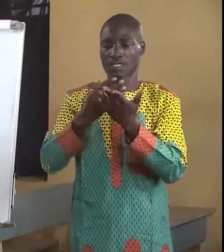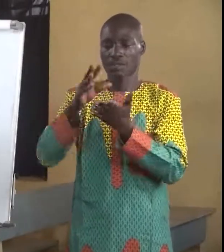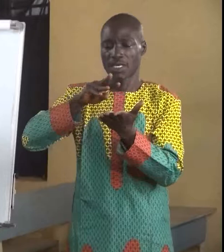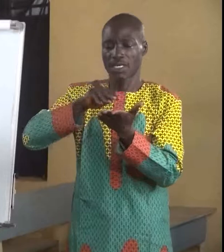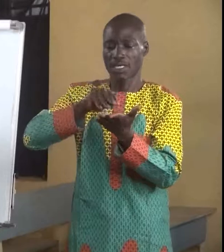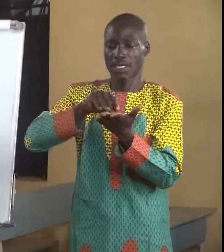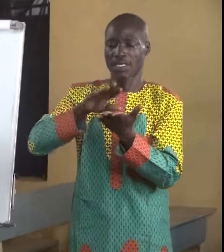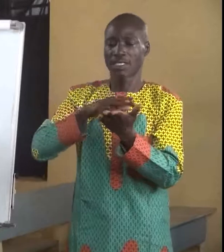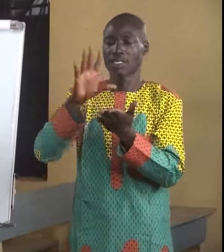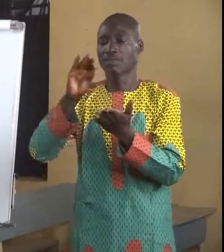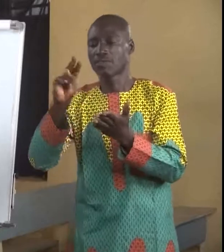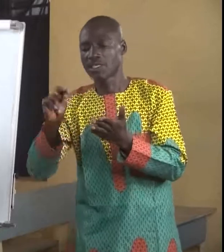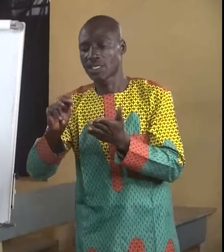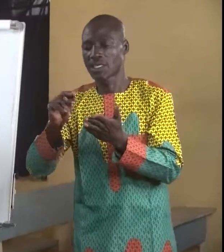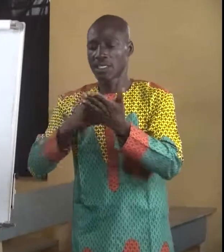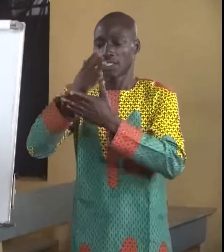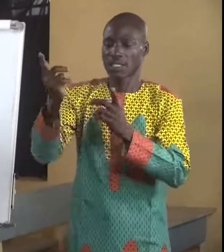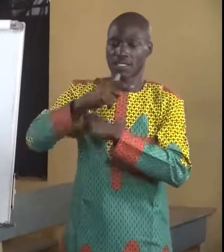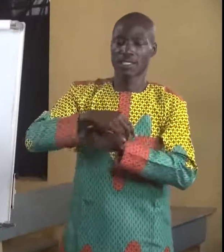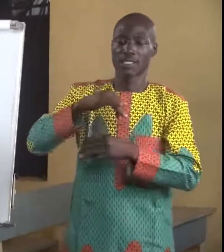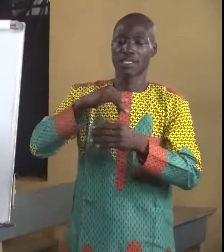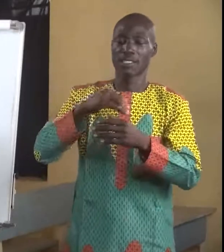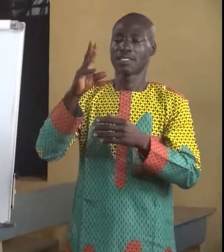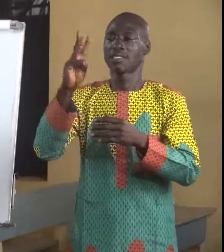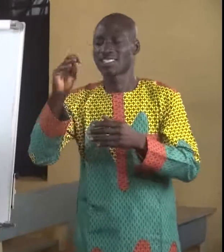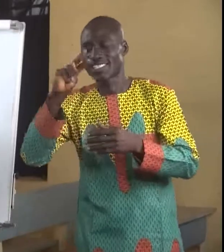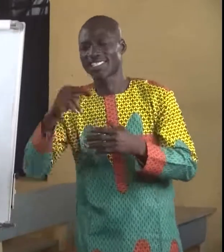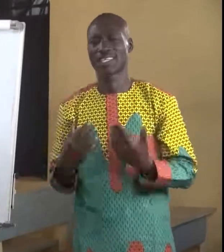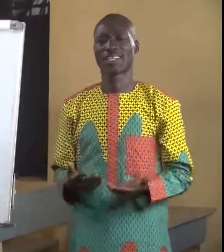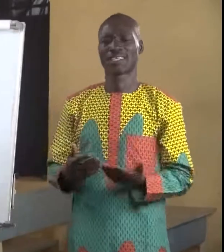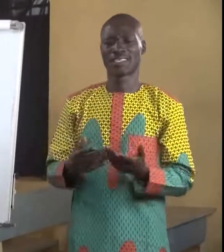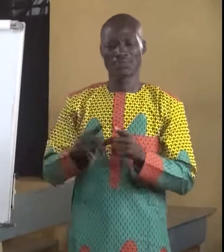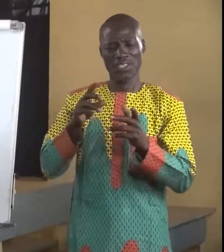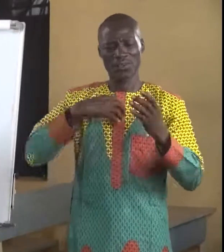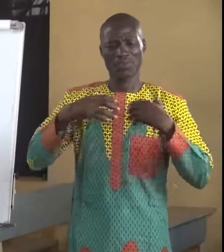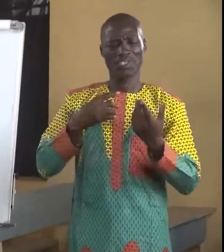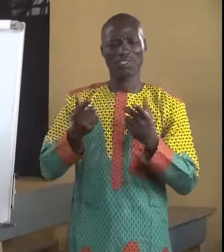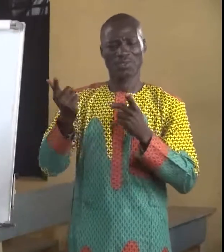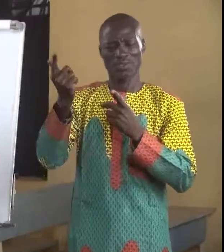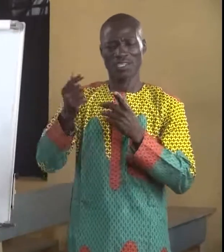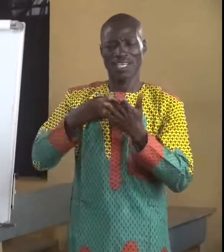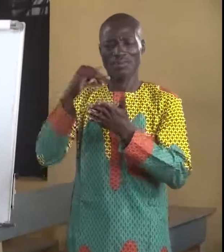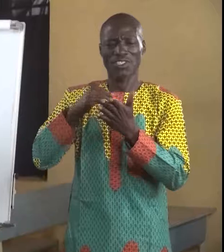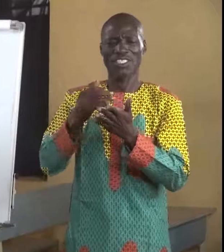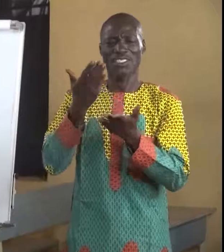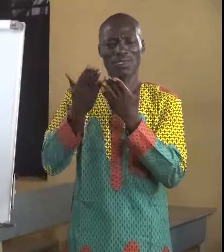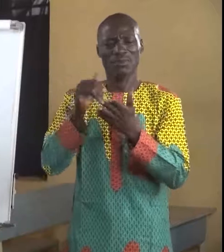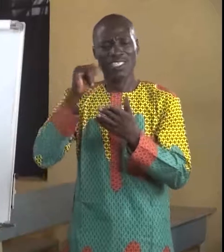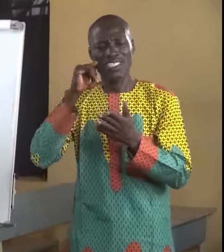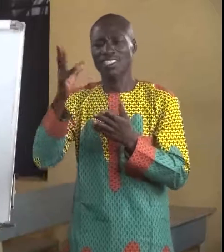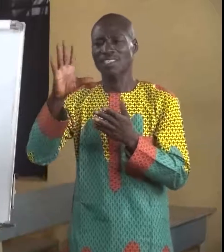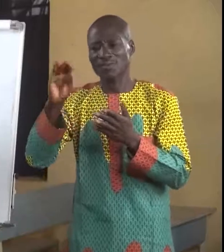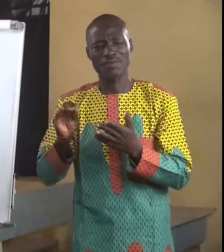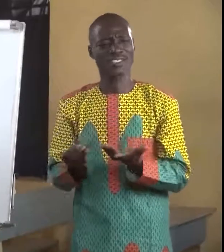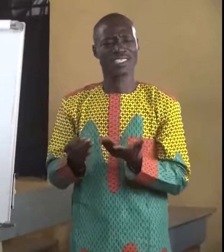next 2 days, you go to buy another cup of garri. They tell you it's 60 naira. Say, oh, I bought it the other day, 50. They say it has increased. After the next 3 days, you go